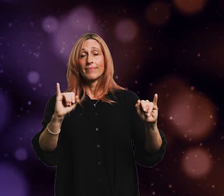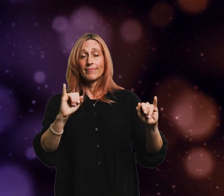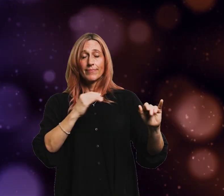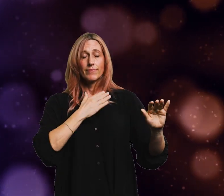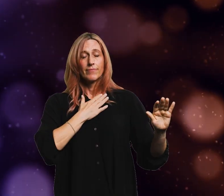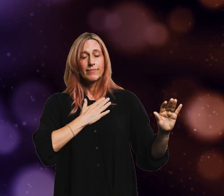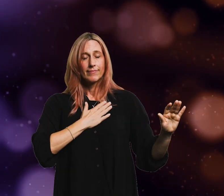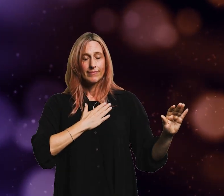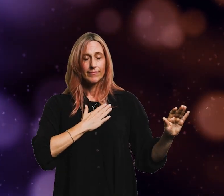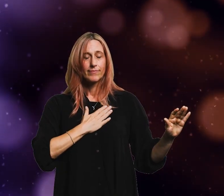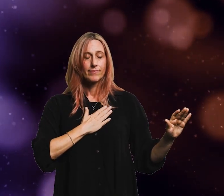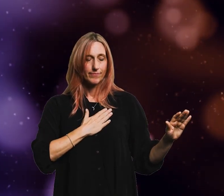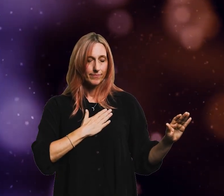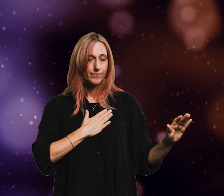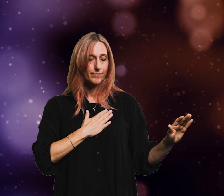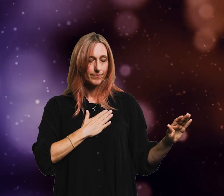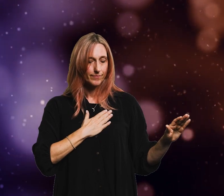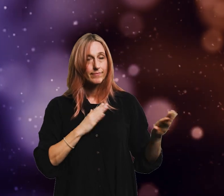suffering,